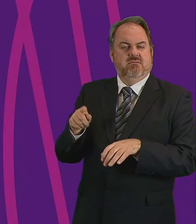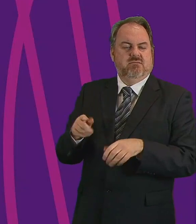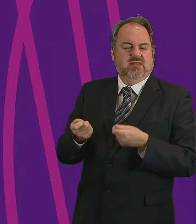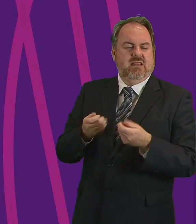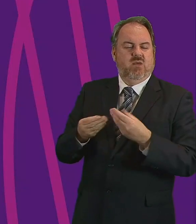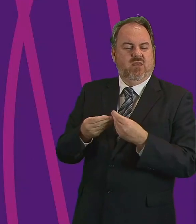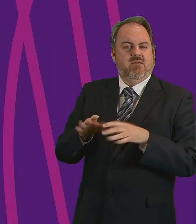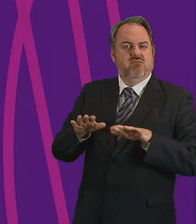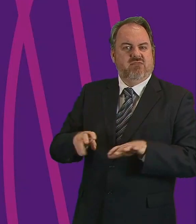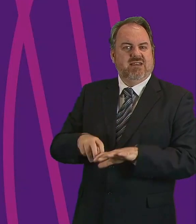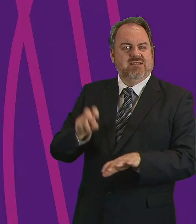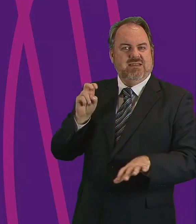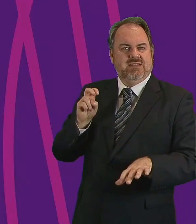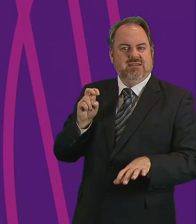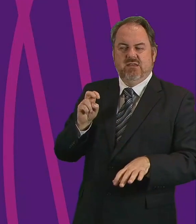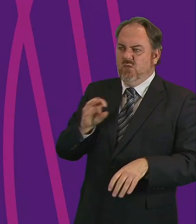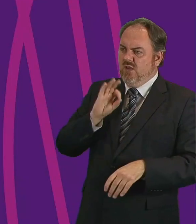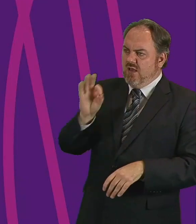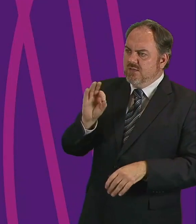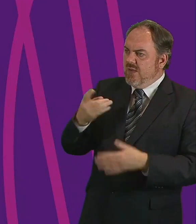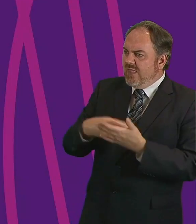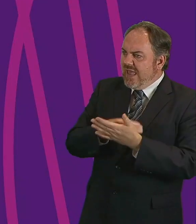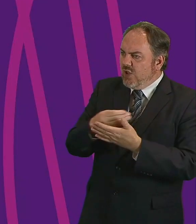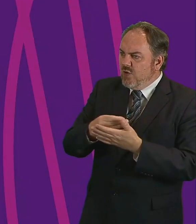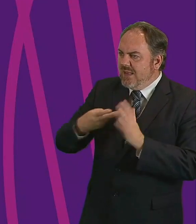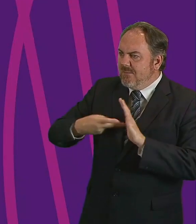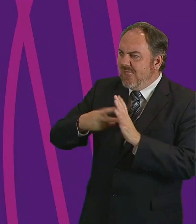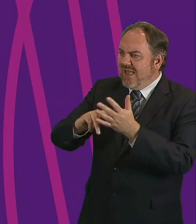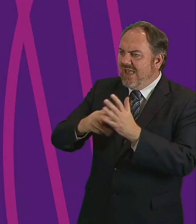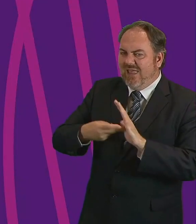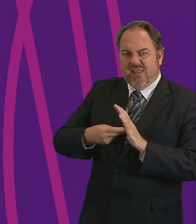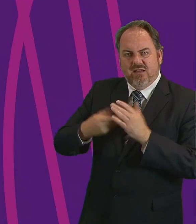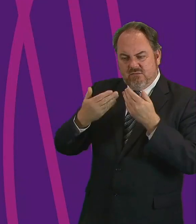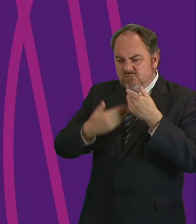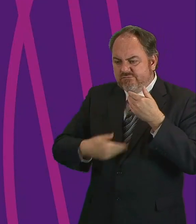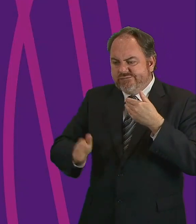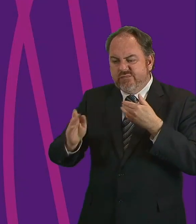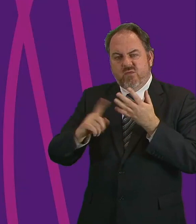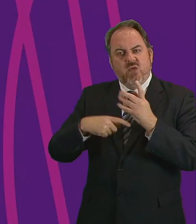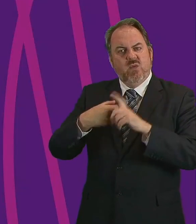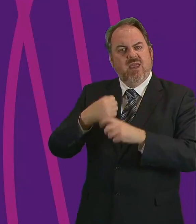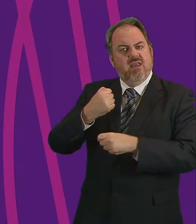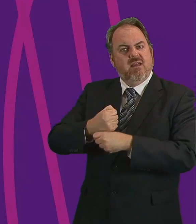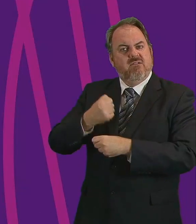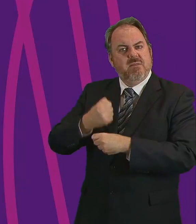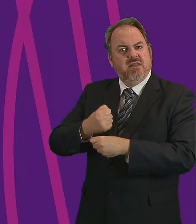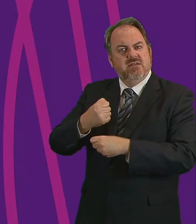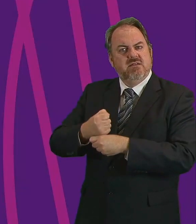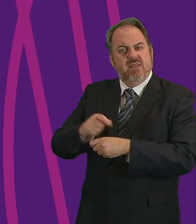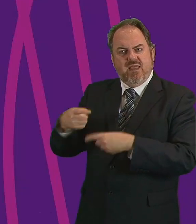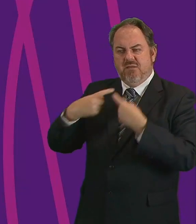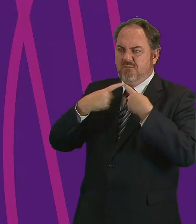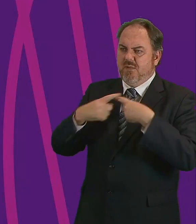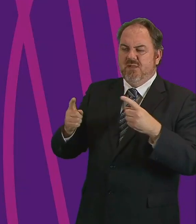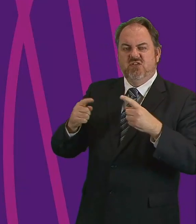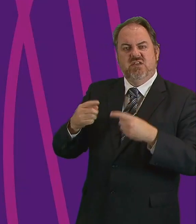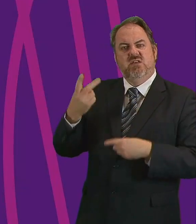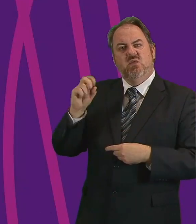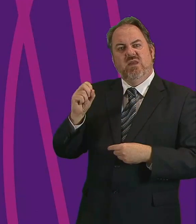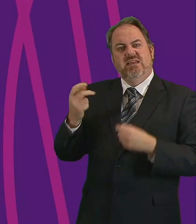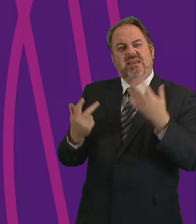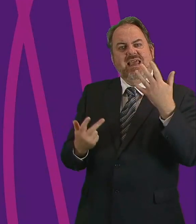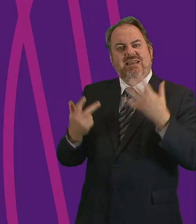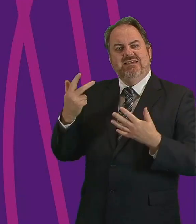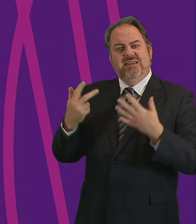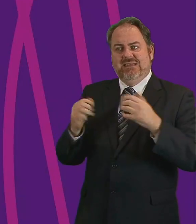I asked him about the economic modelling after Brexit undertaken by the UK Government, which was published in November 2018. He said, and